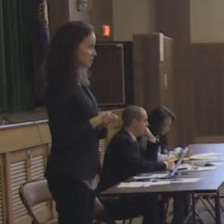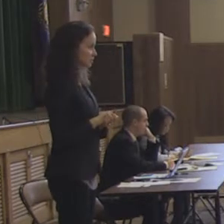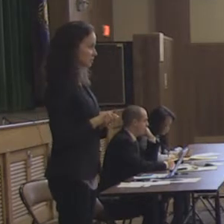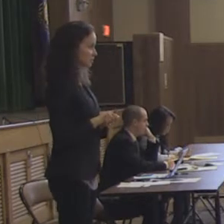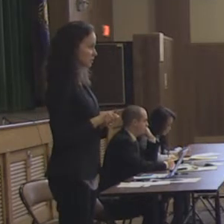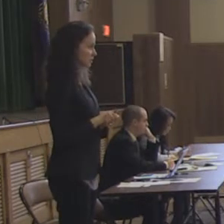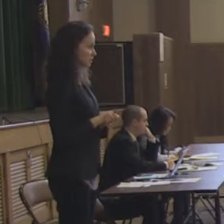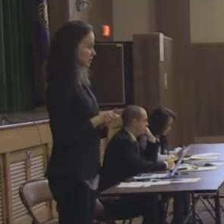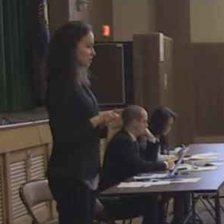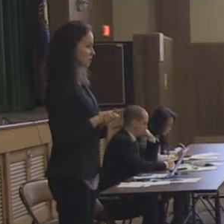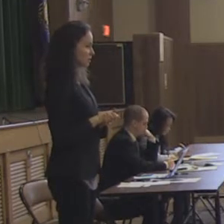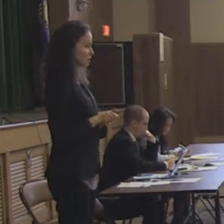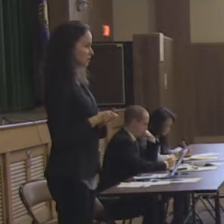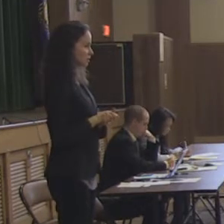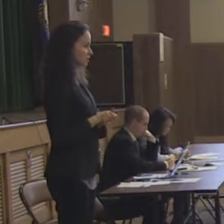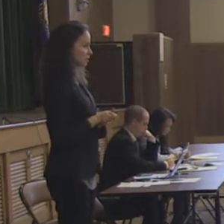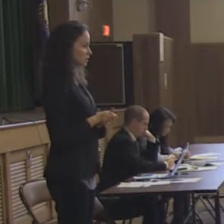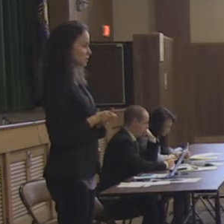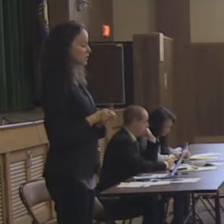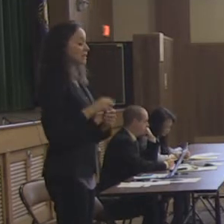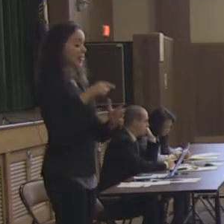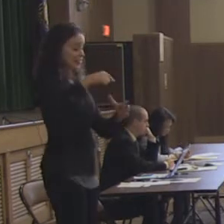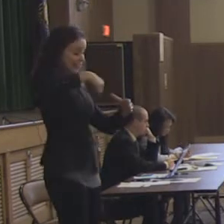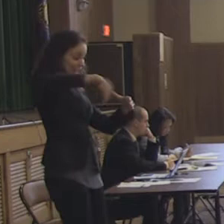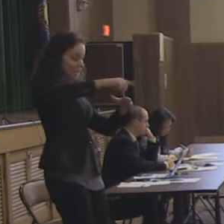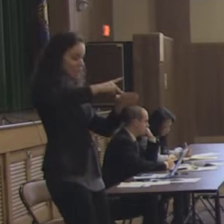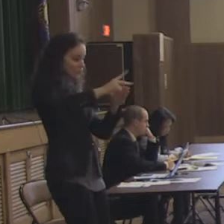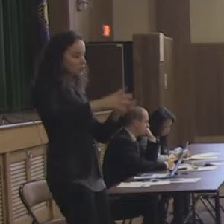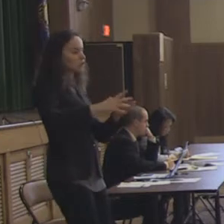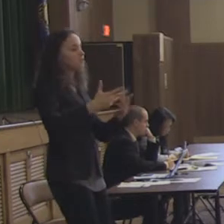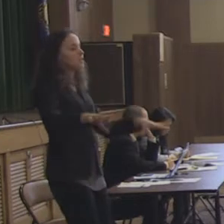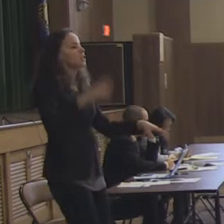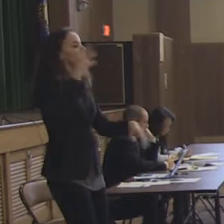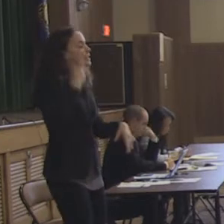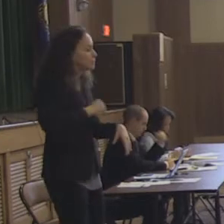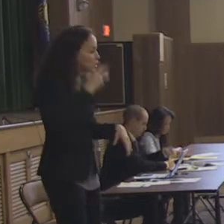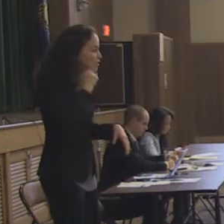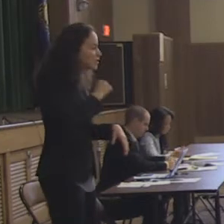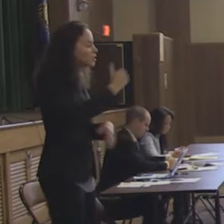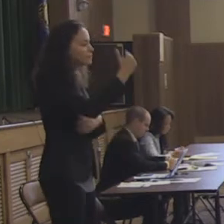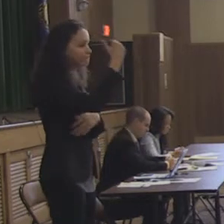that have experience and knowledge working with individuals who are deaf.